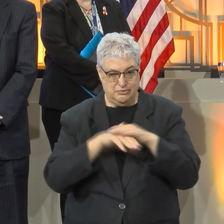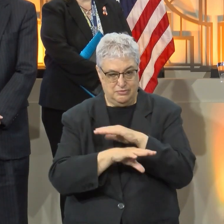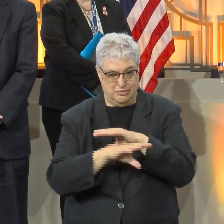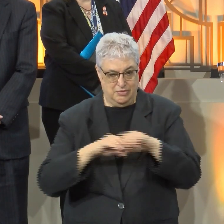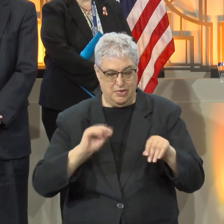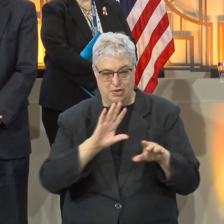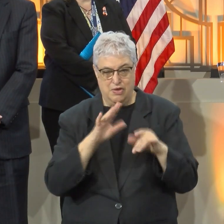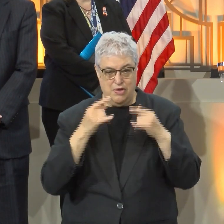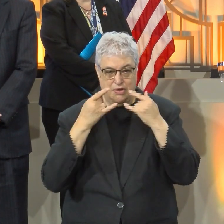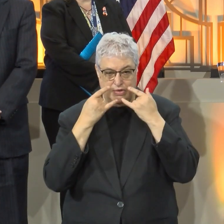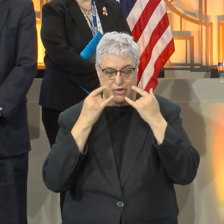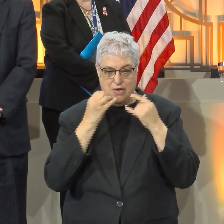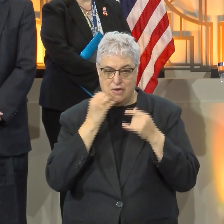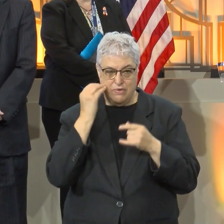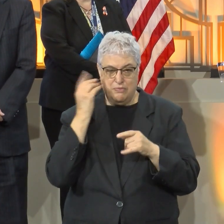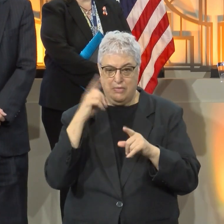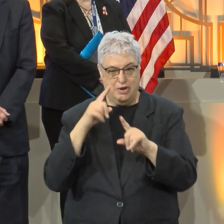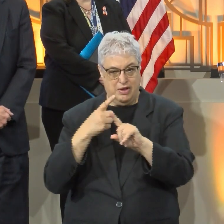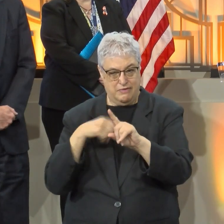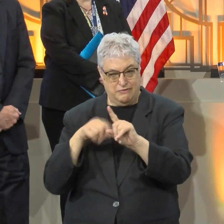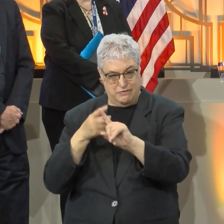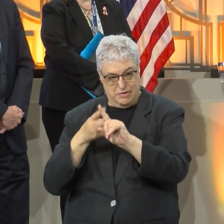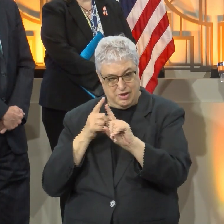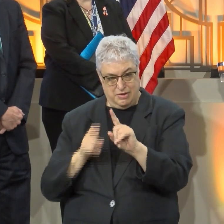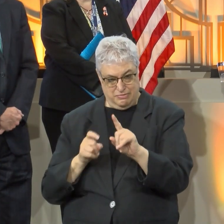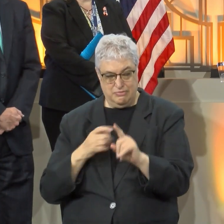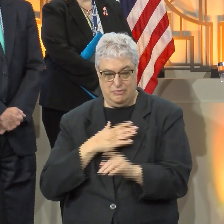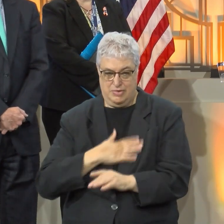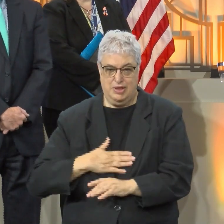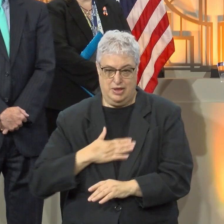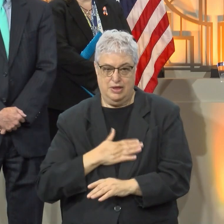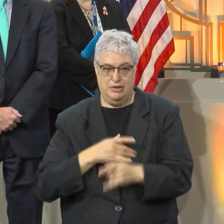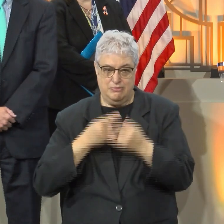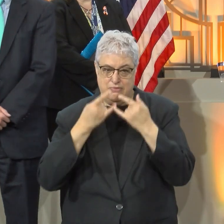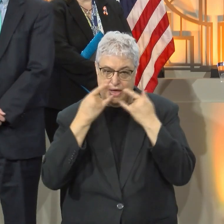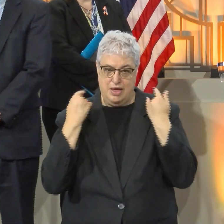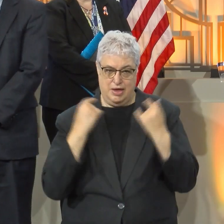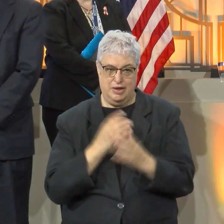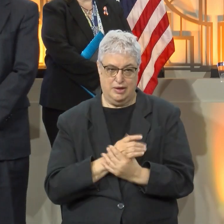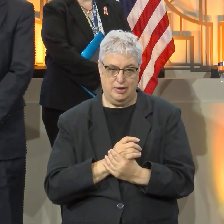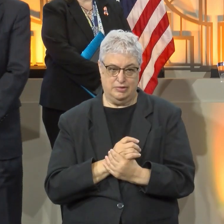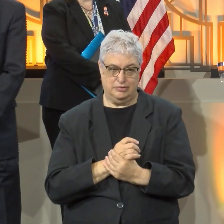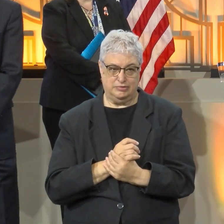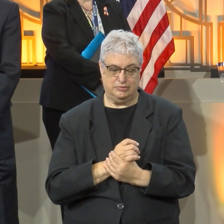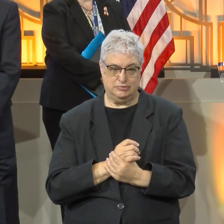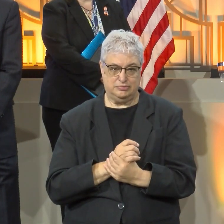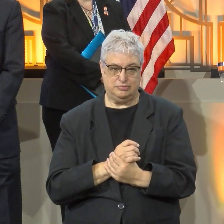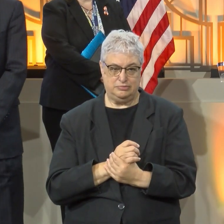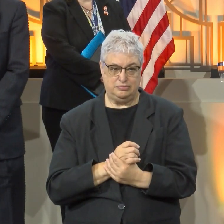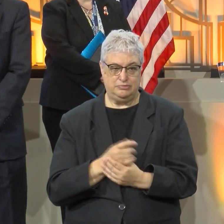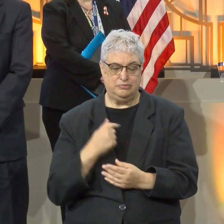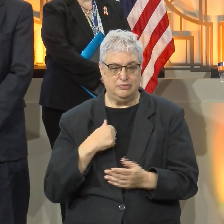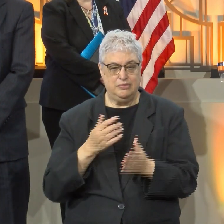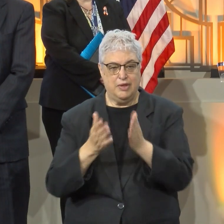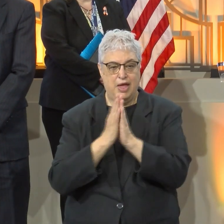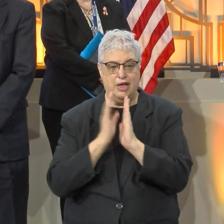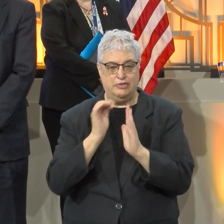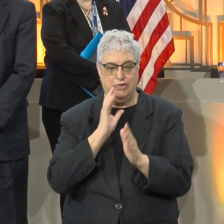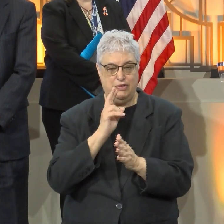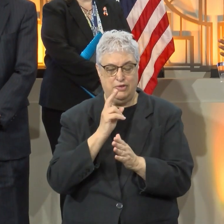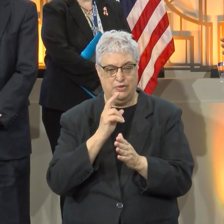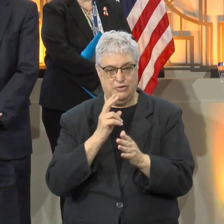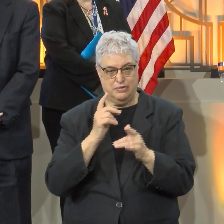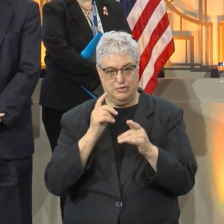and out of your home where you don't know where they have been, I'm going to ask that you put on your mask. I'm going to ask that you engage in